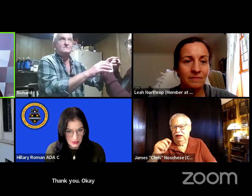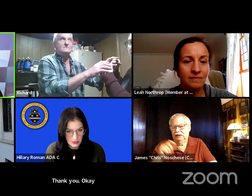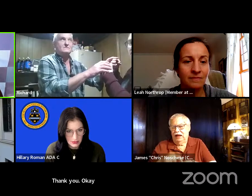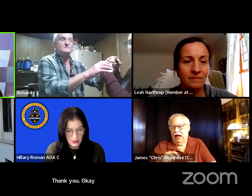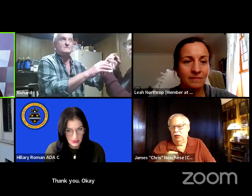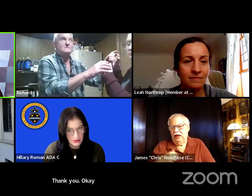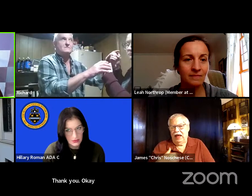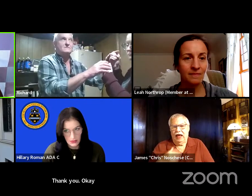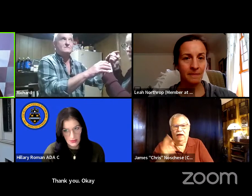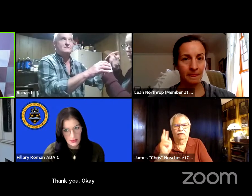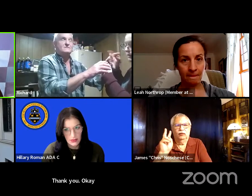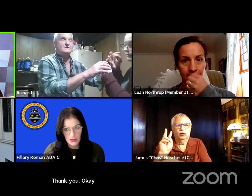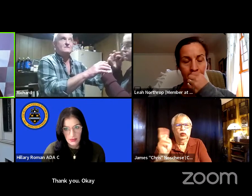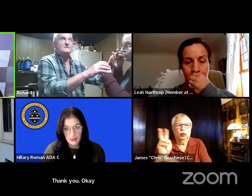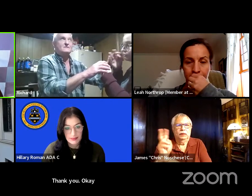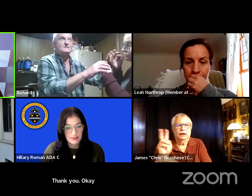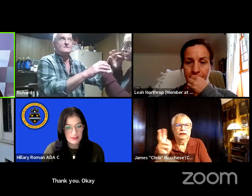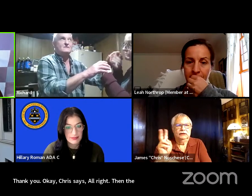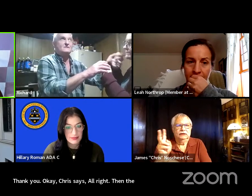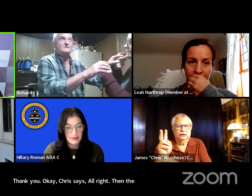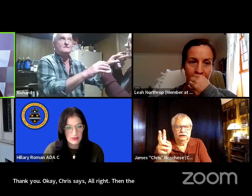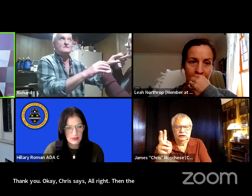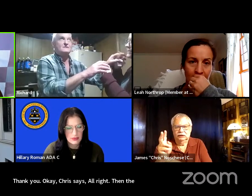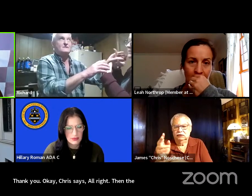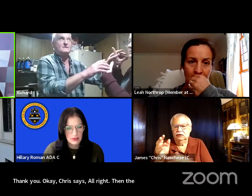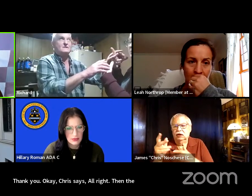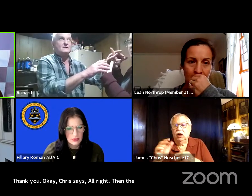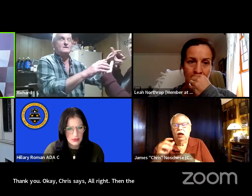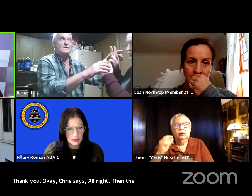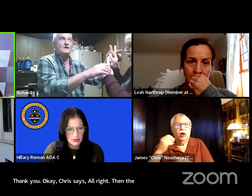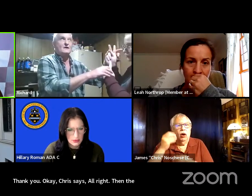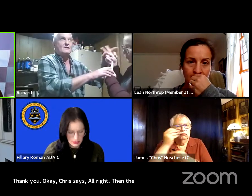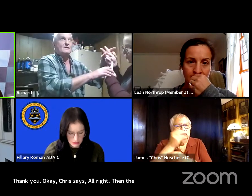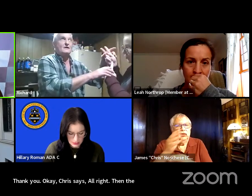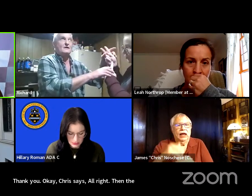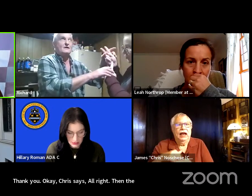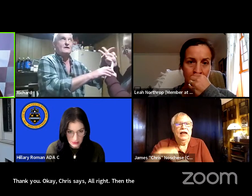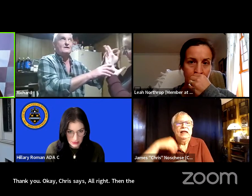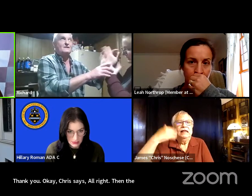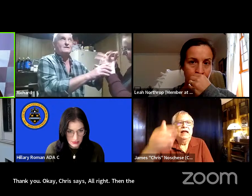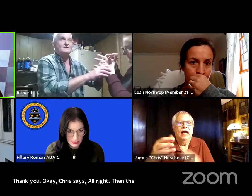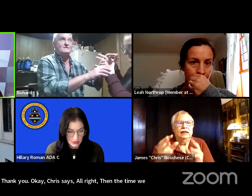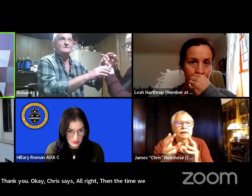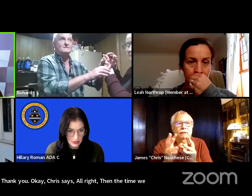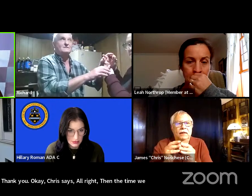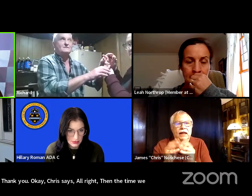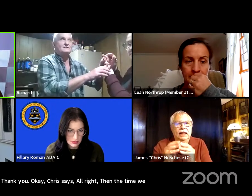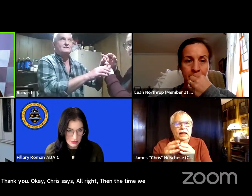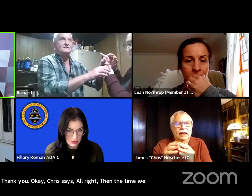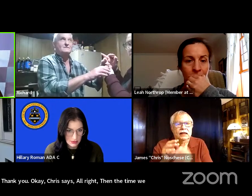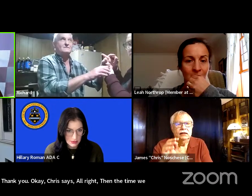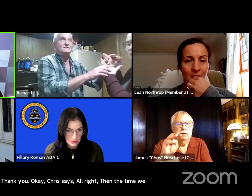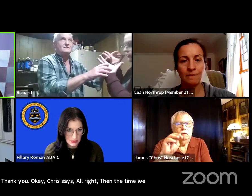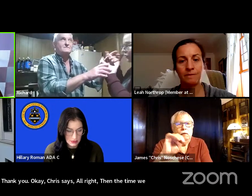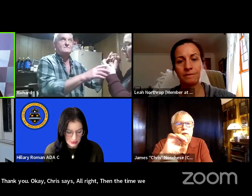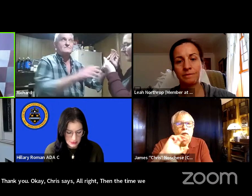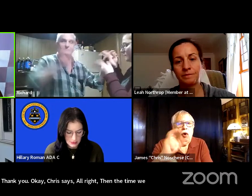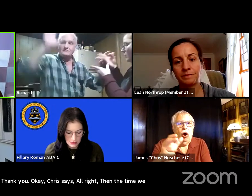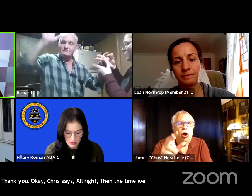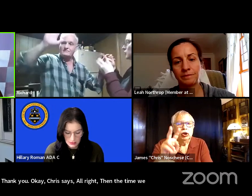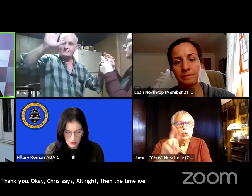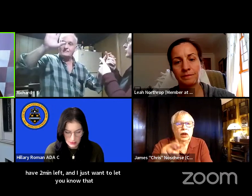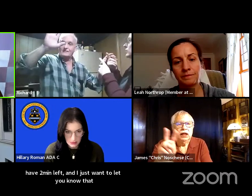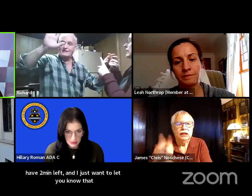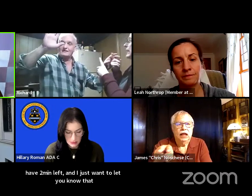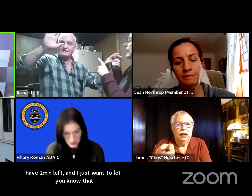Okay, Chris says, all right, then the time we have 2 minutes left. And I just want to let you know that the next